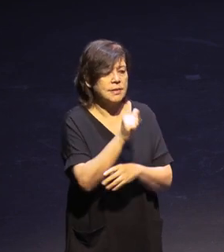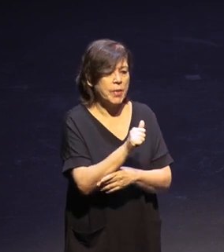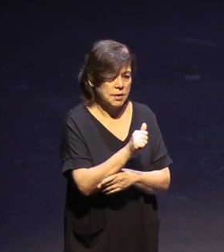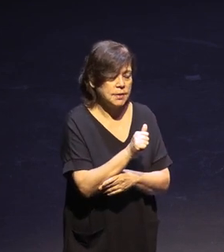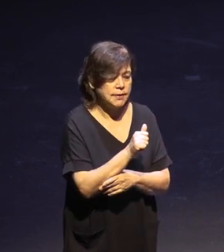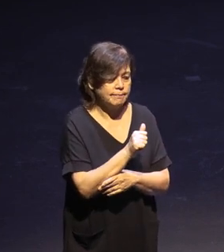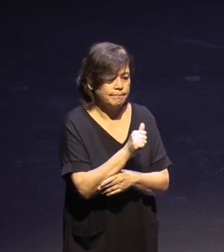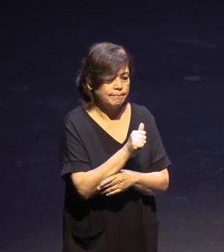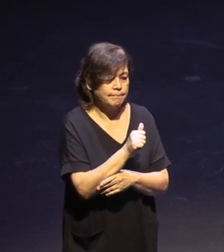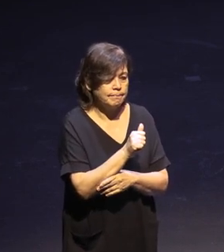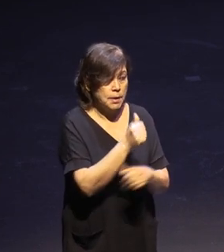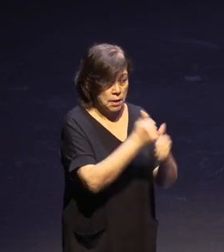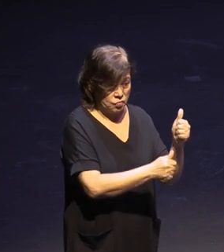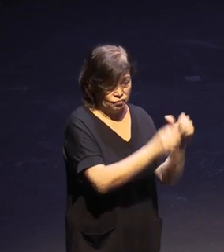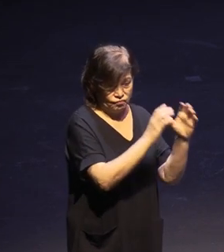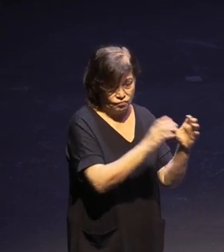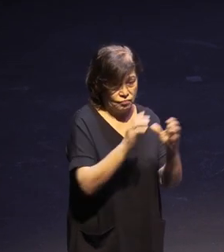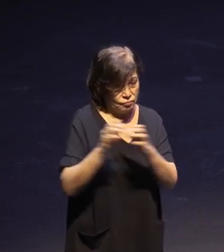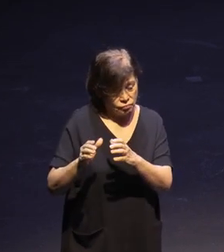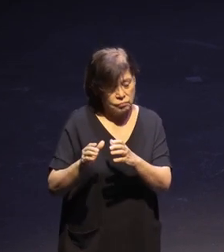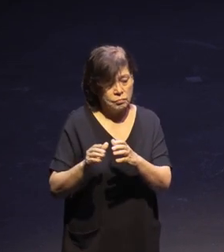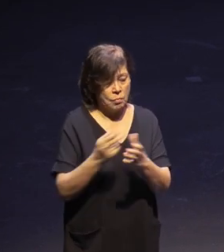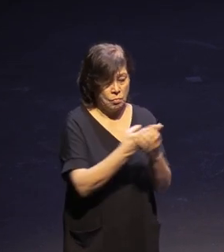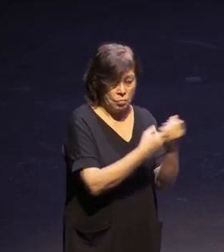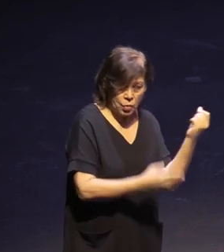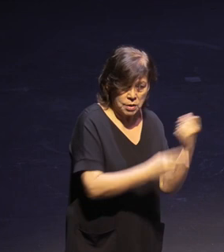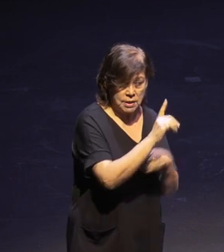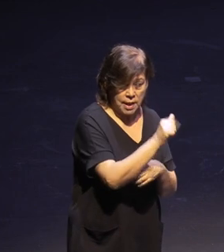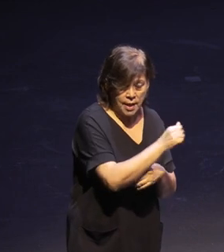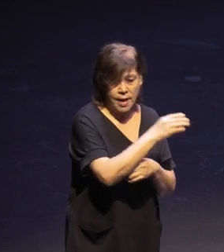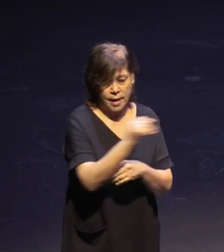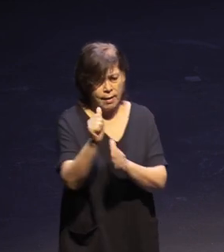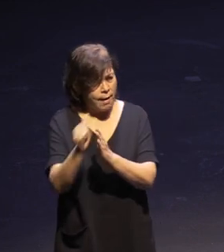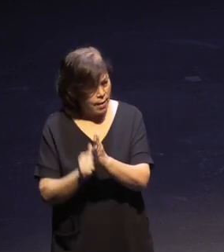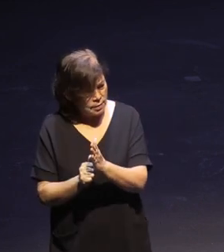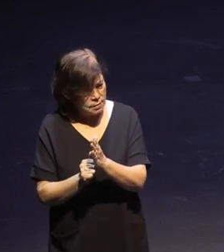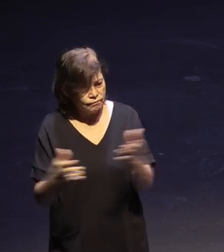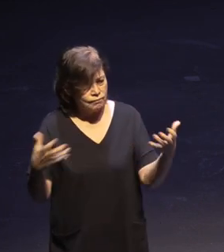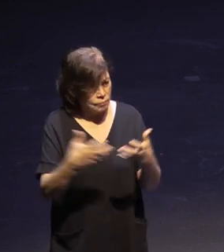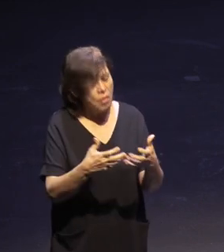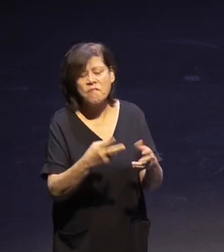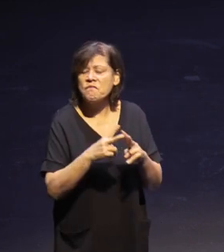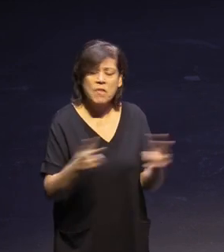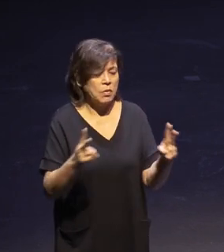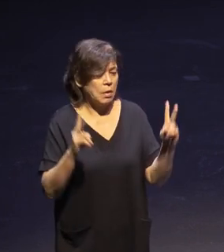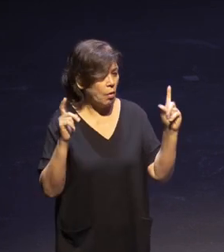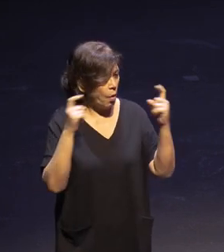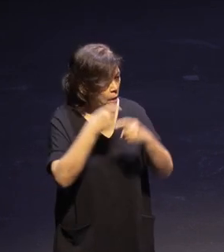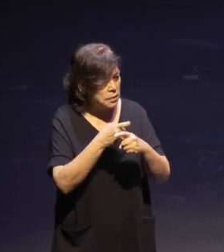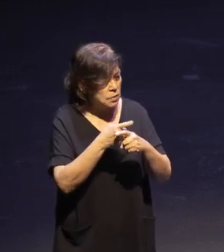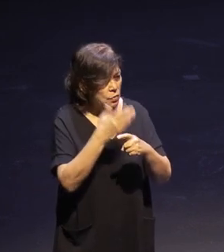You know, each of these sectors, both disability as well as the arts, are very, very complex. As